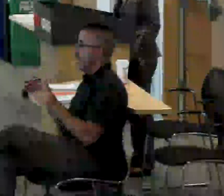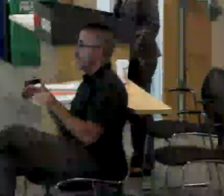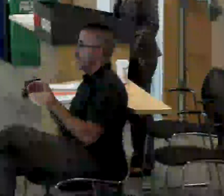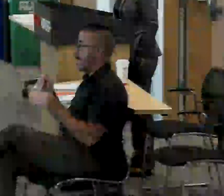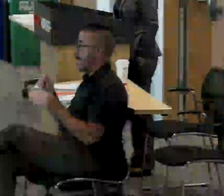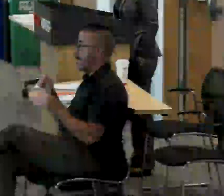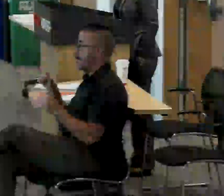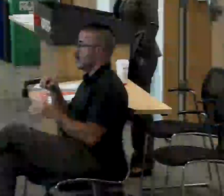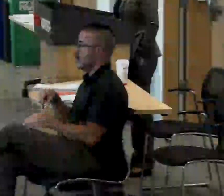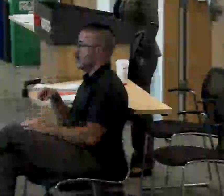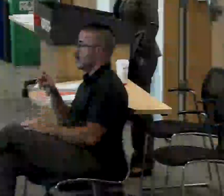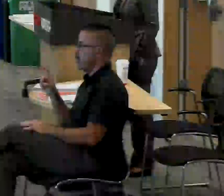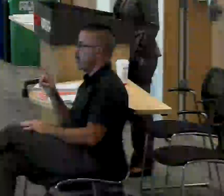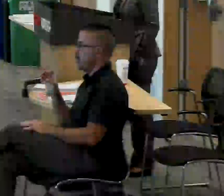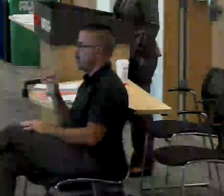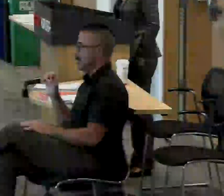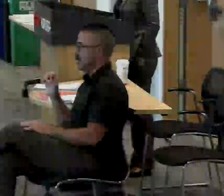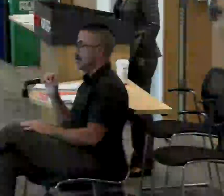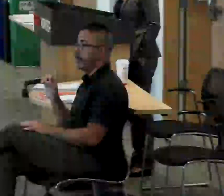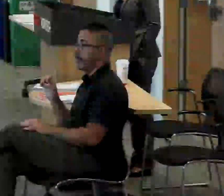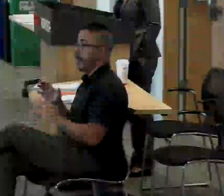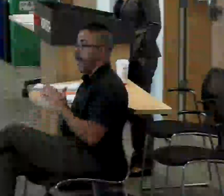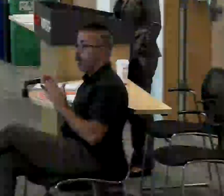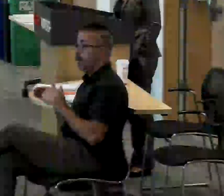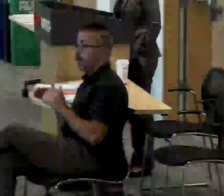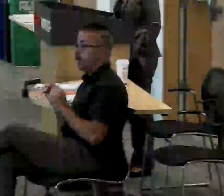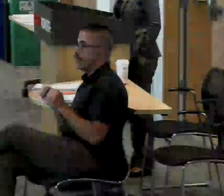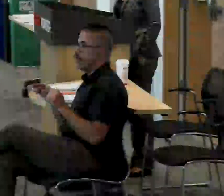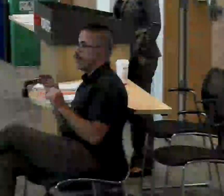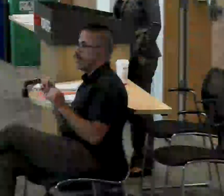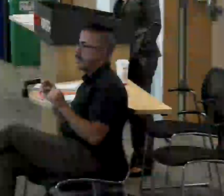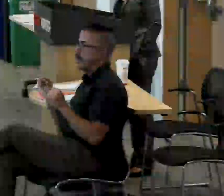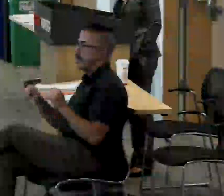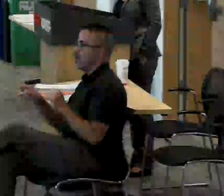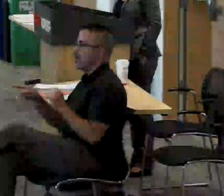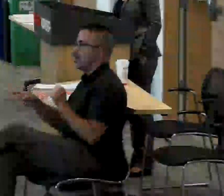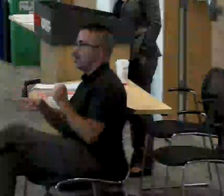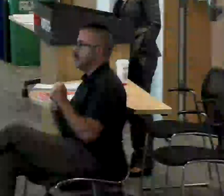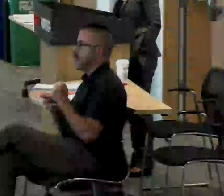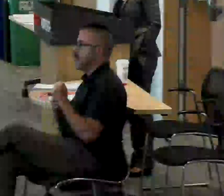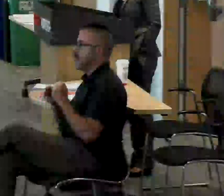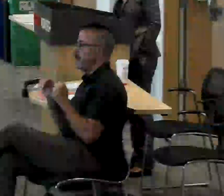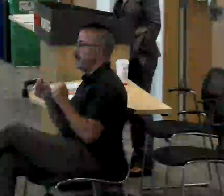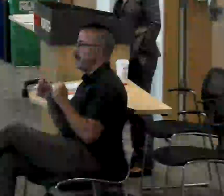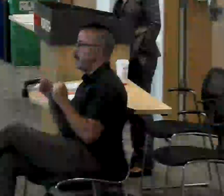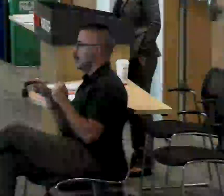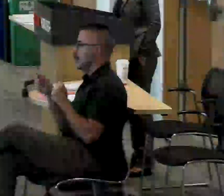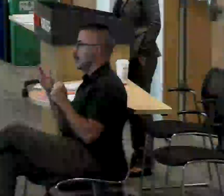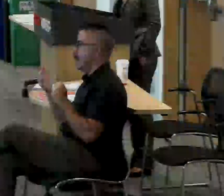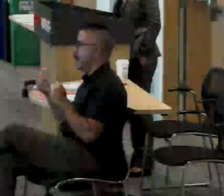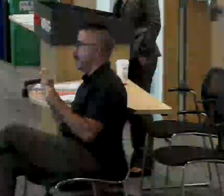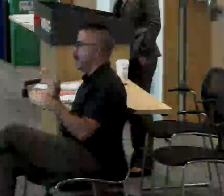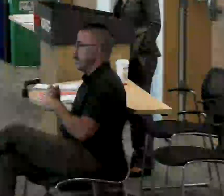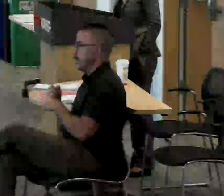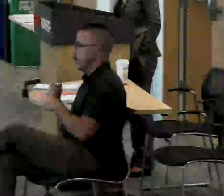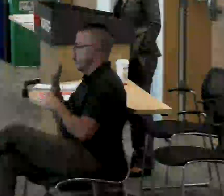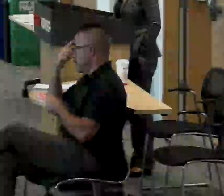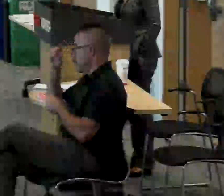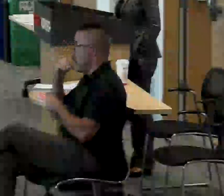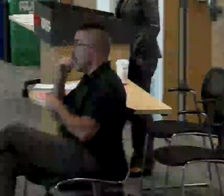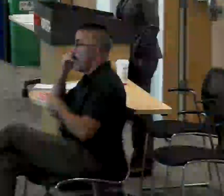it that. Housing could be you save up over the course of 10 or 15 years for a home, you buy a